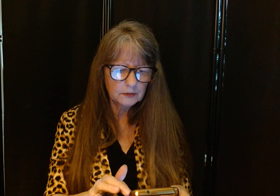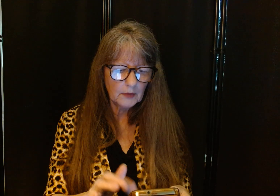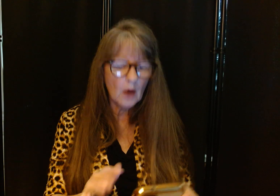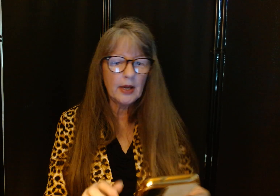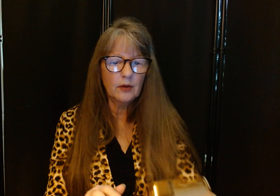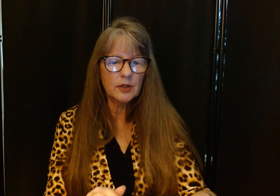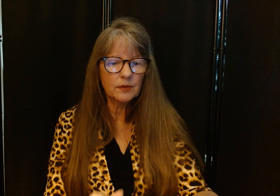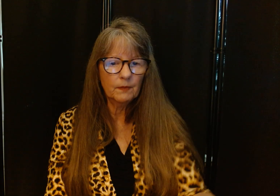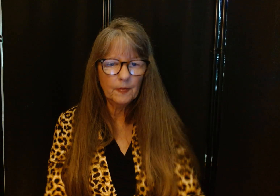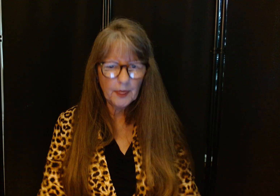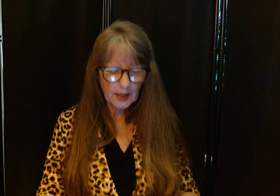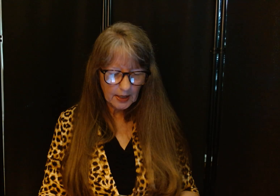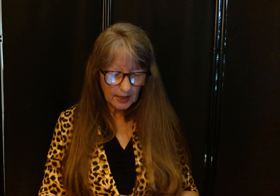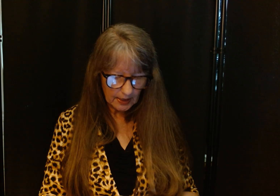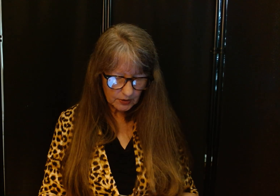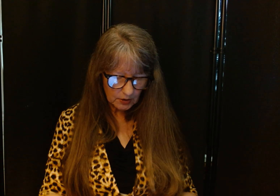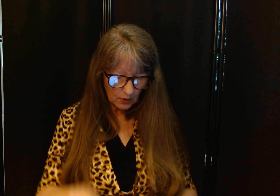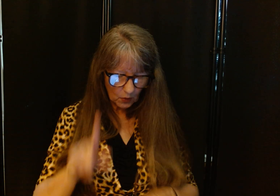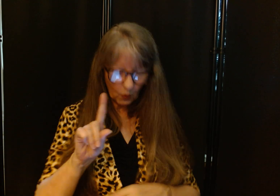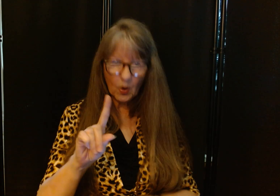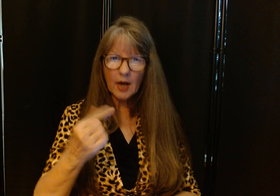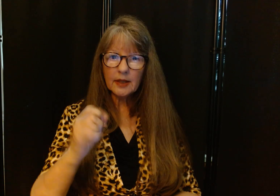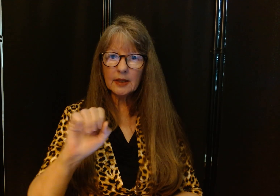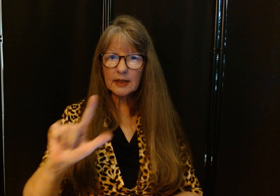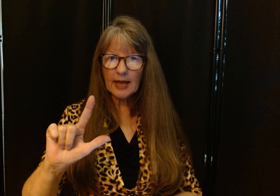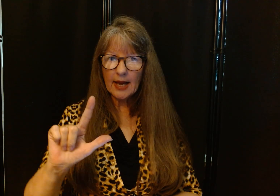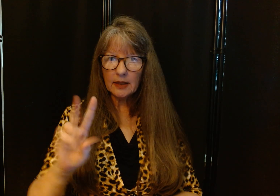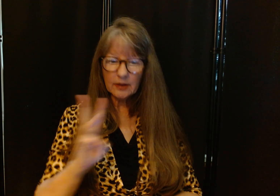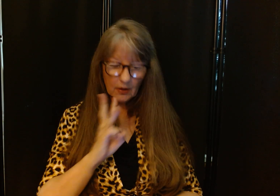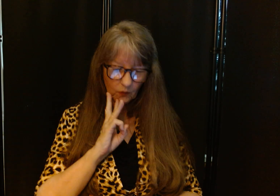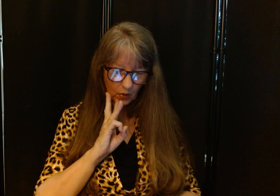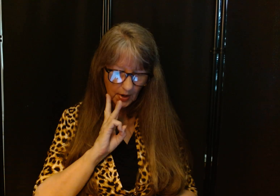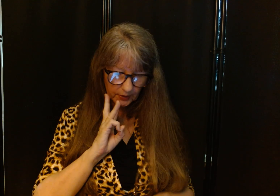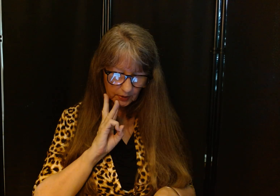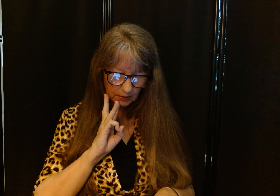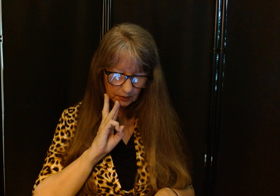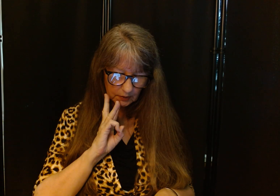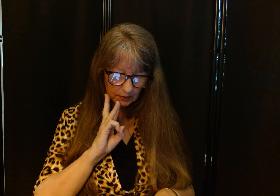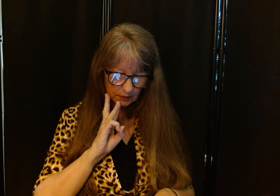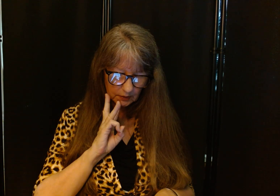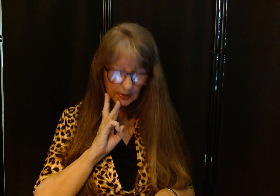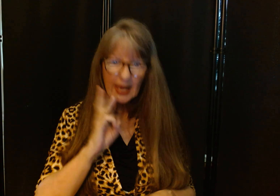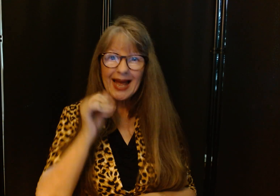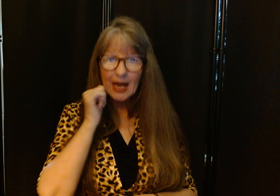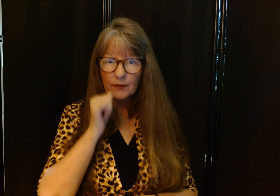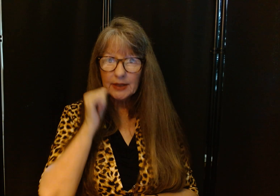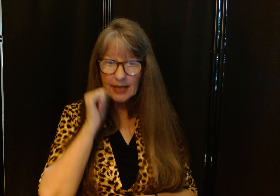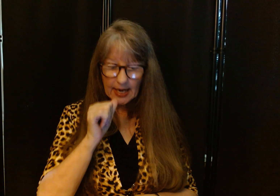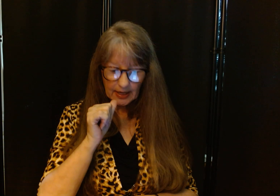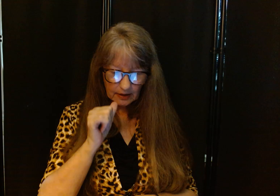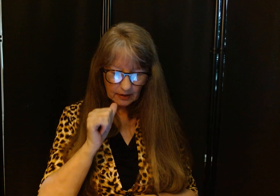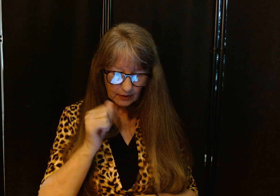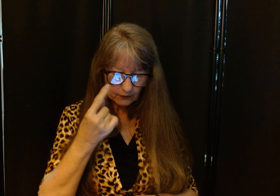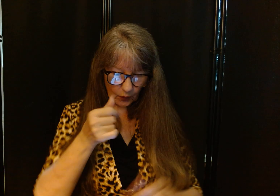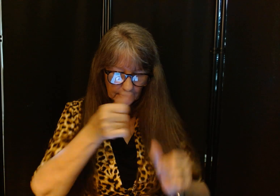yeah, here it is. It's 1 gallon of water every day for